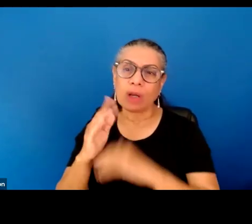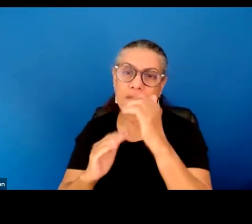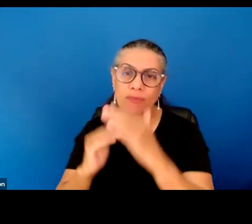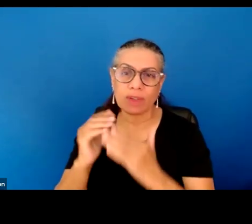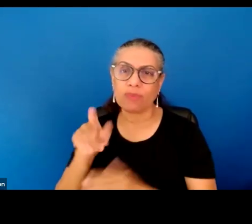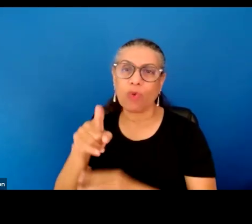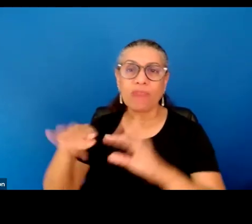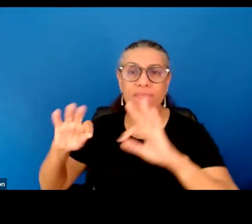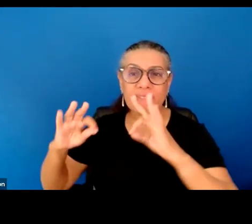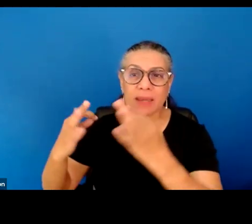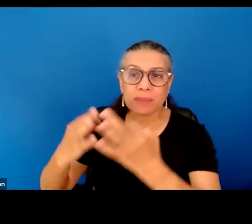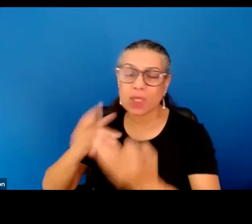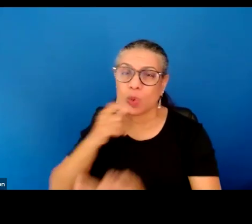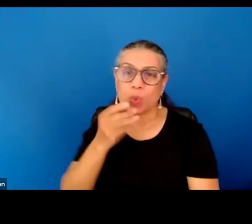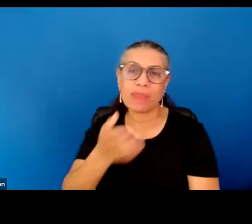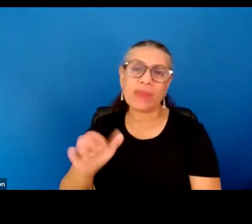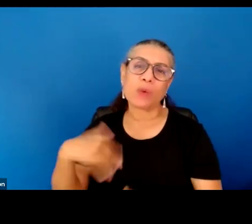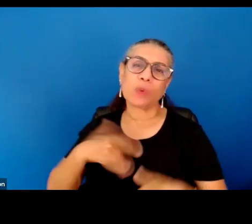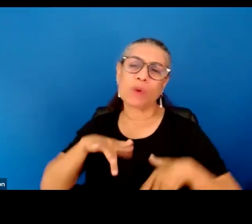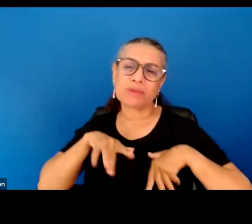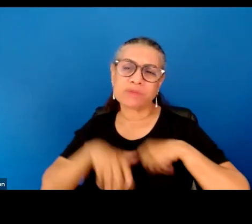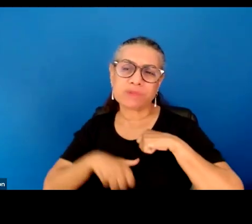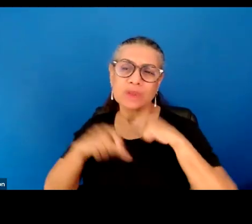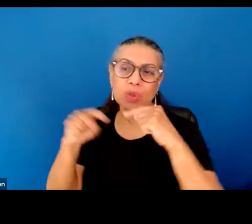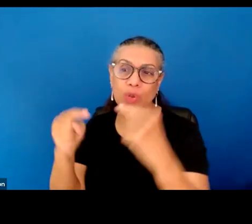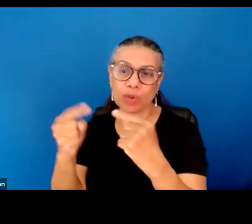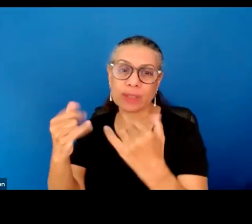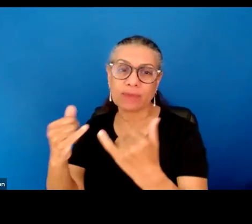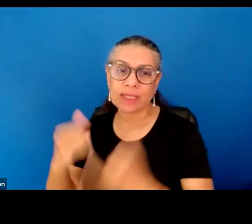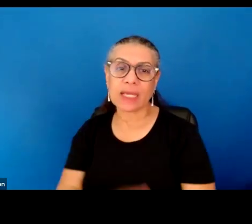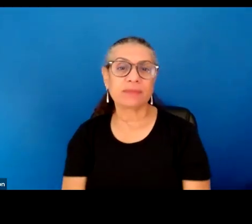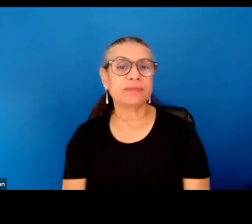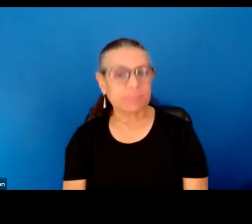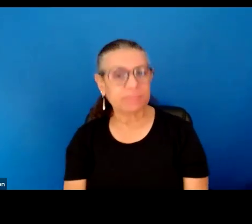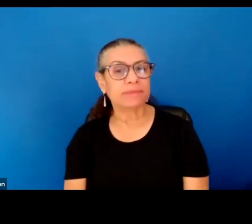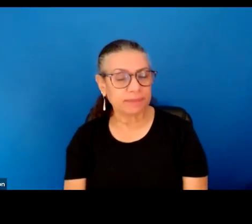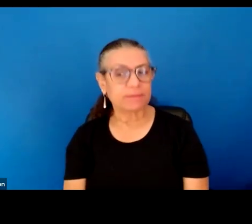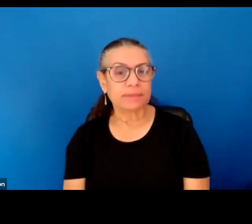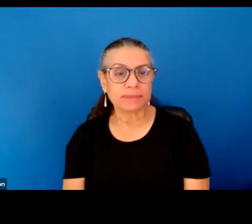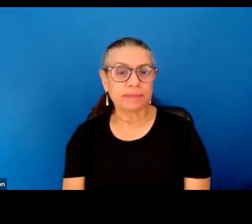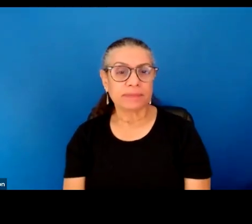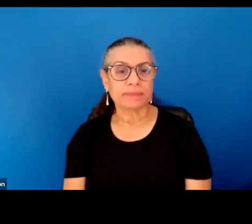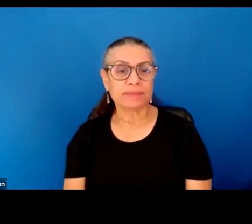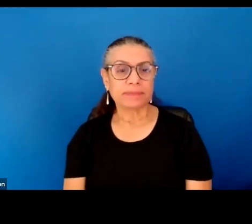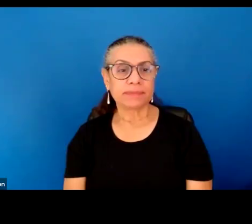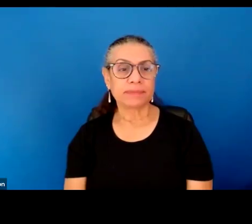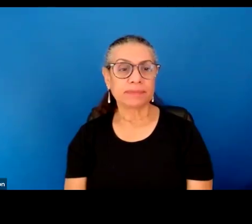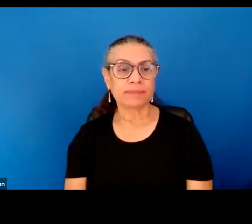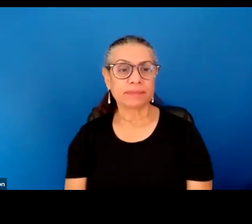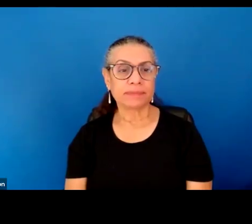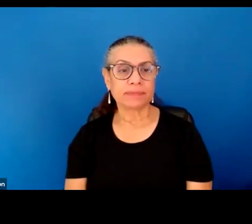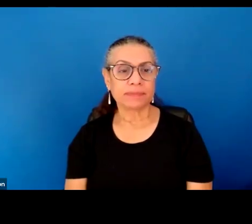the families that are out there right now. That's all. Excellent. Yeah. Thank you.